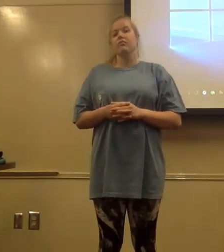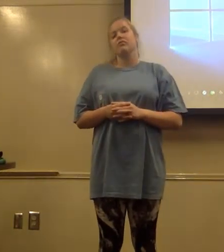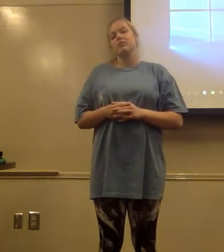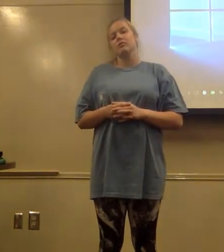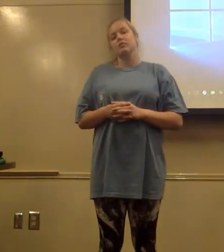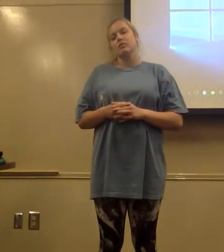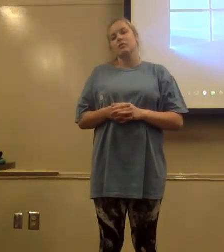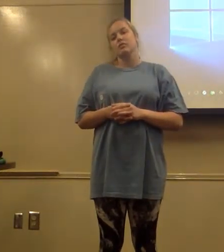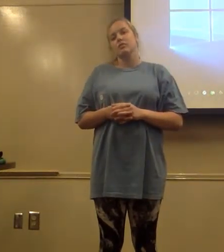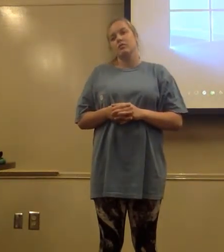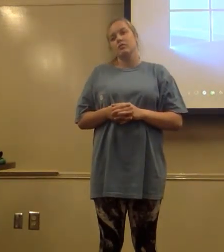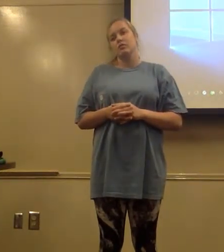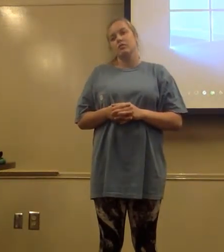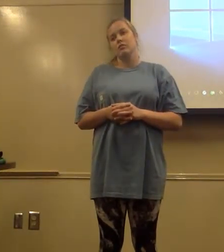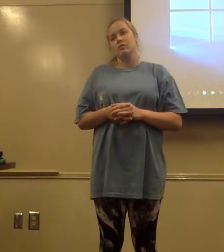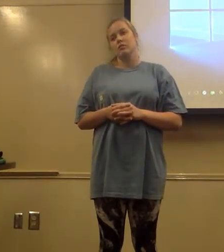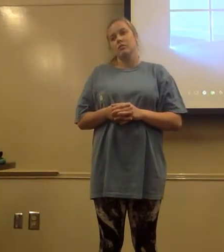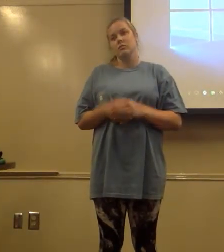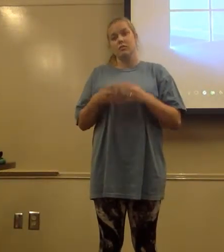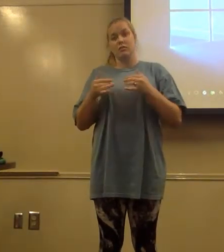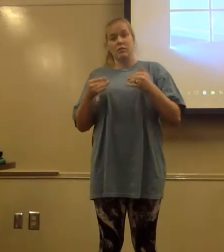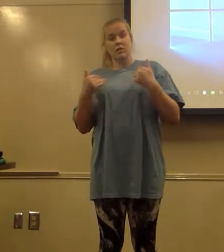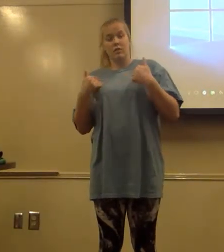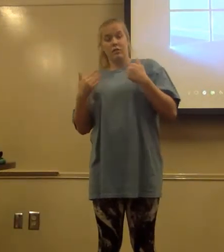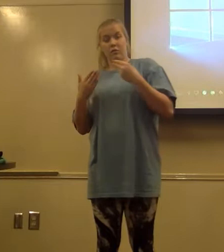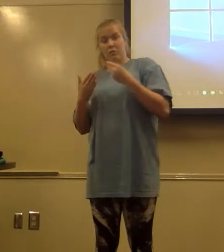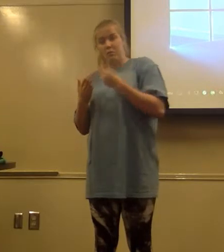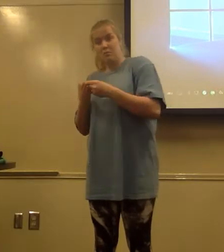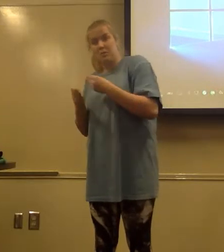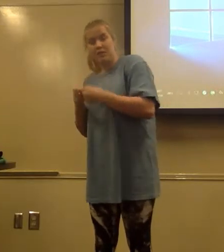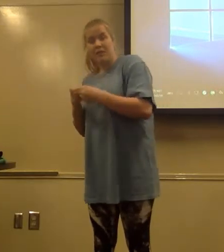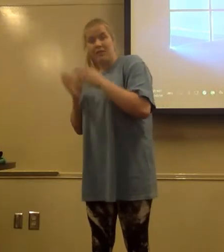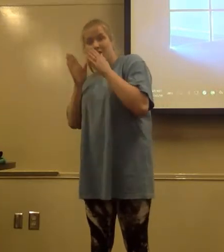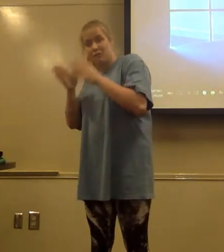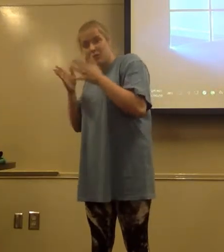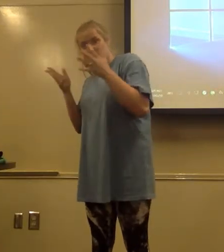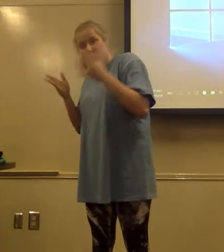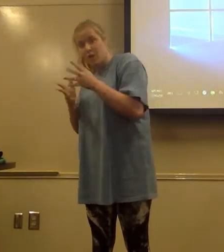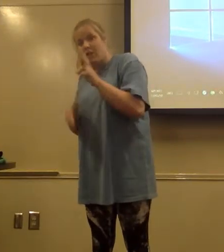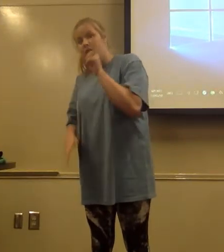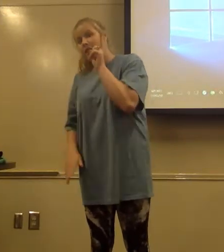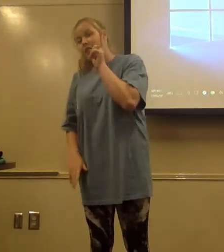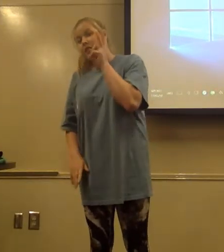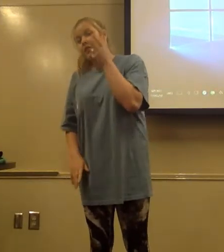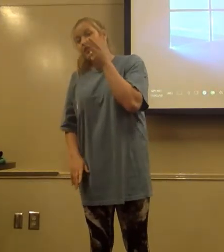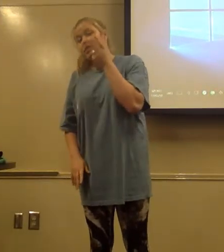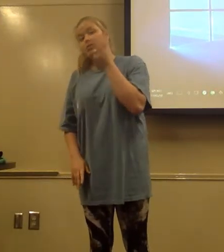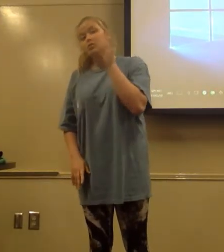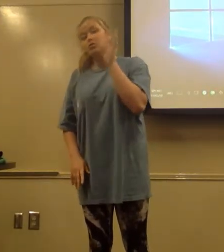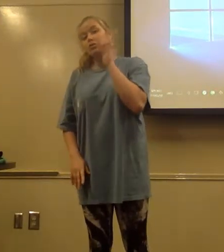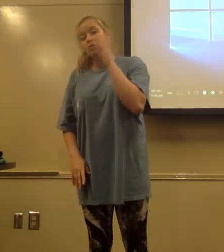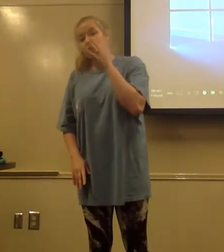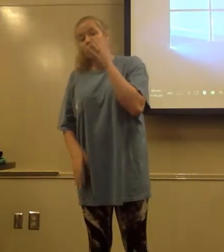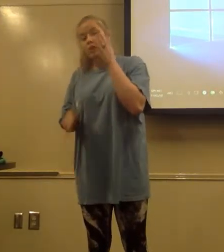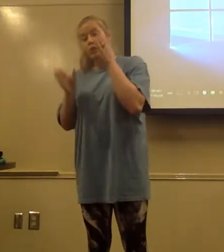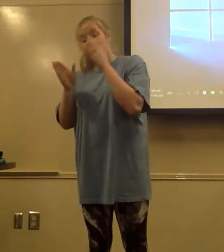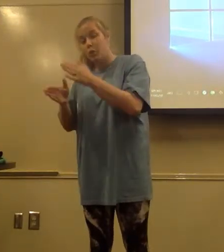eggs. You've got, I can't remember the other a lot of companies, that's what I'm trying to say. Do you support those companies, and do you think the mock meats they're making are